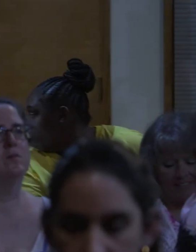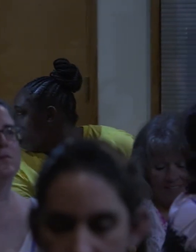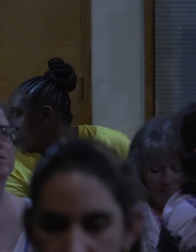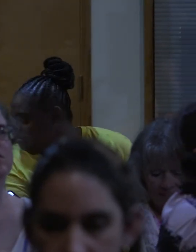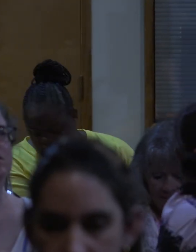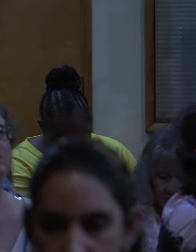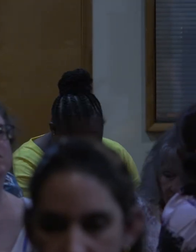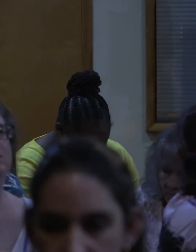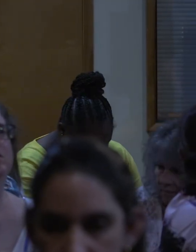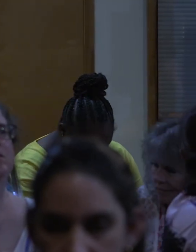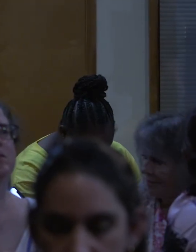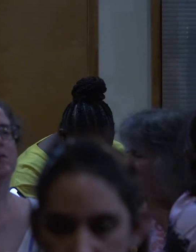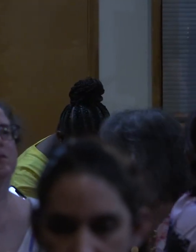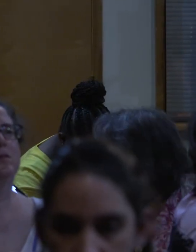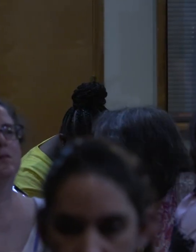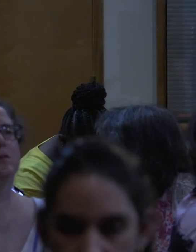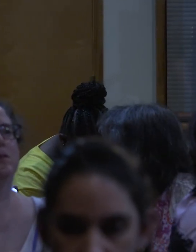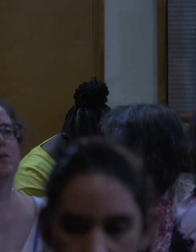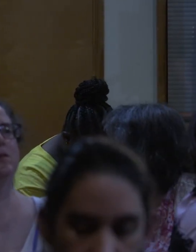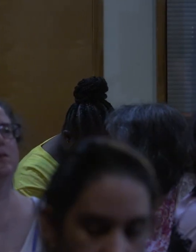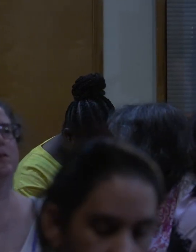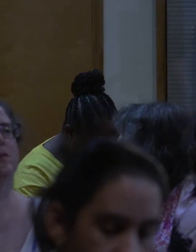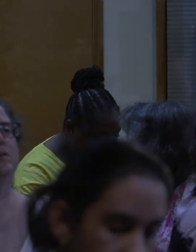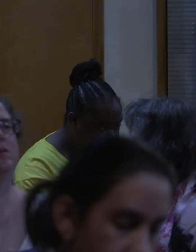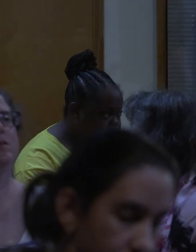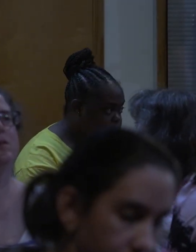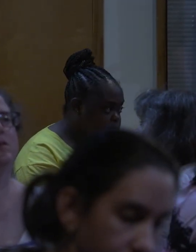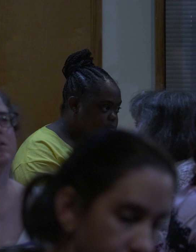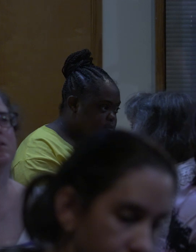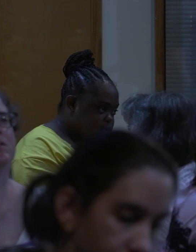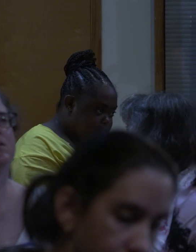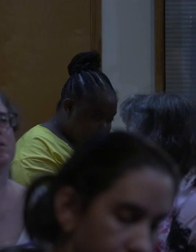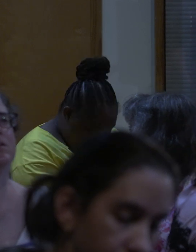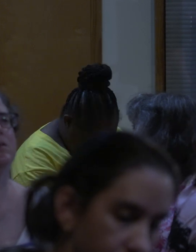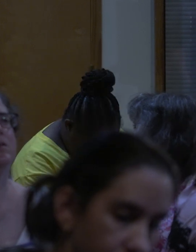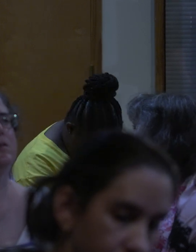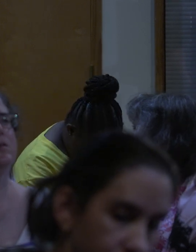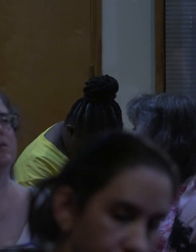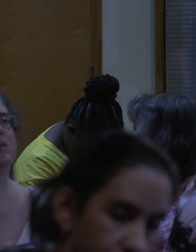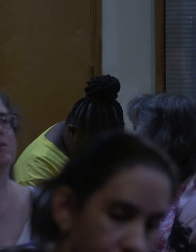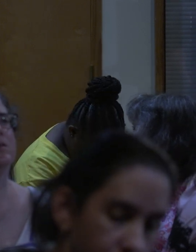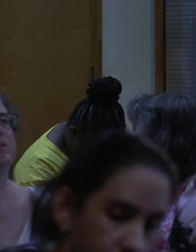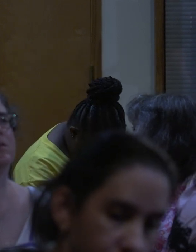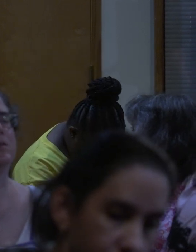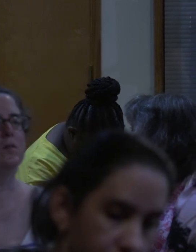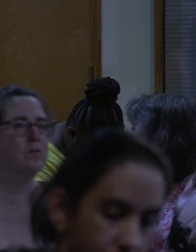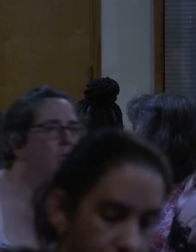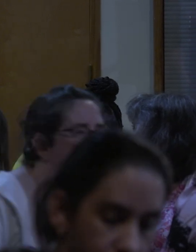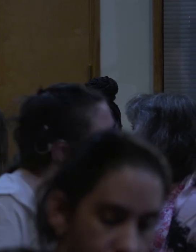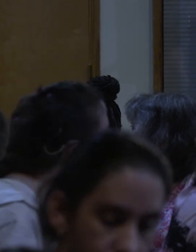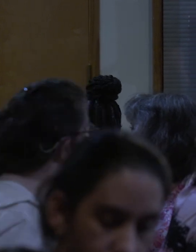being artist, when I was in the art school, I took a lot of writing classes in order to graduate. But my